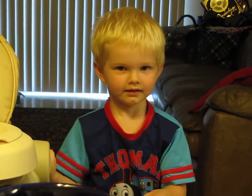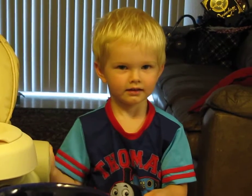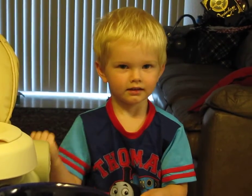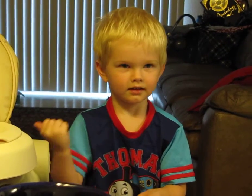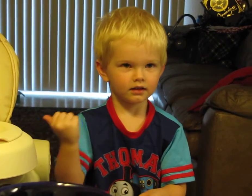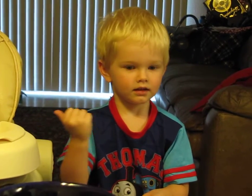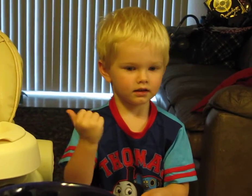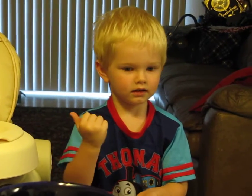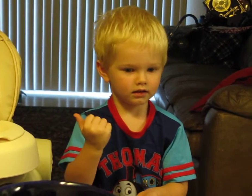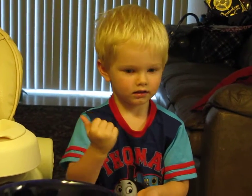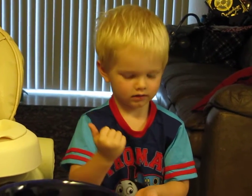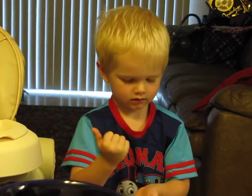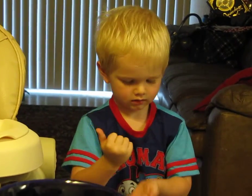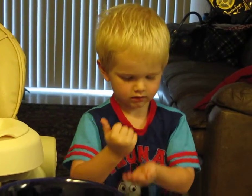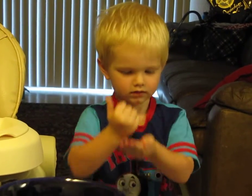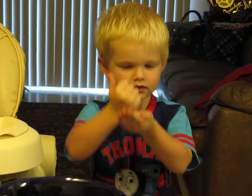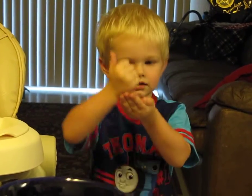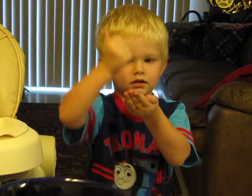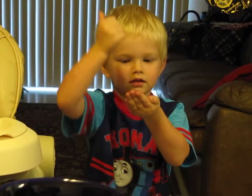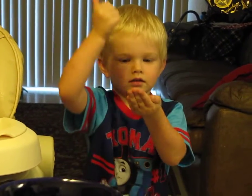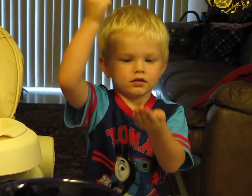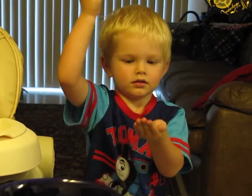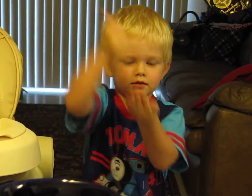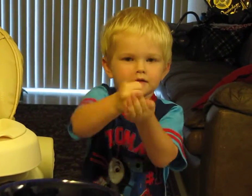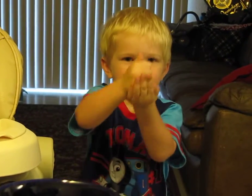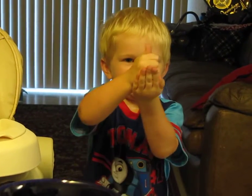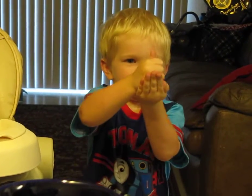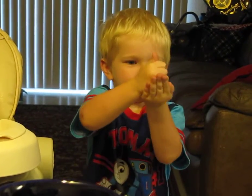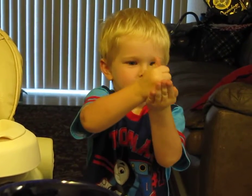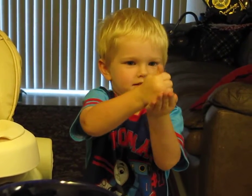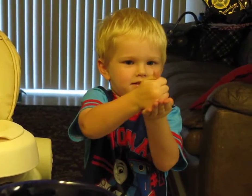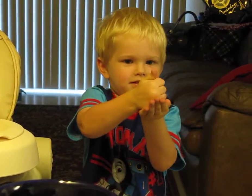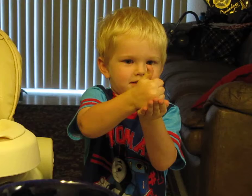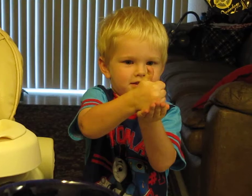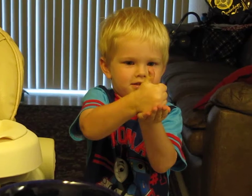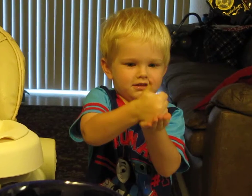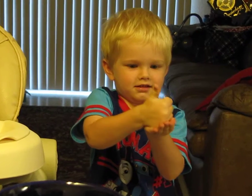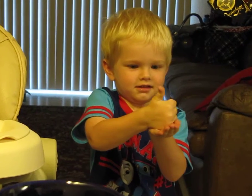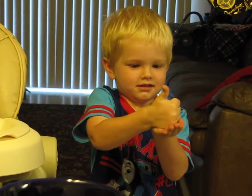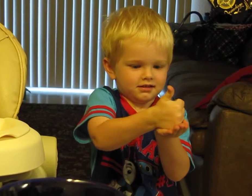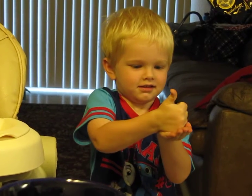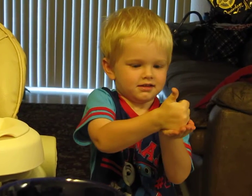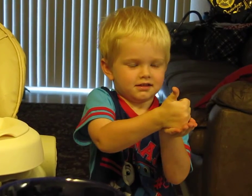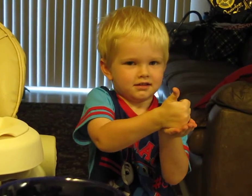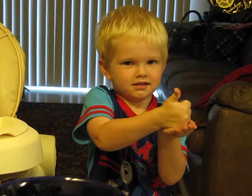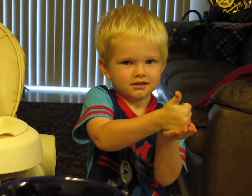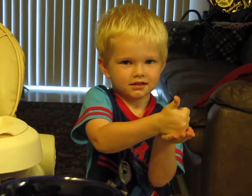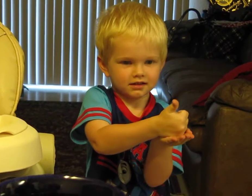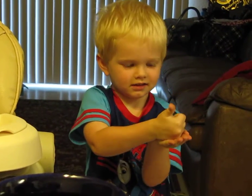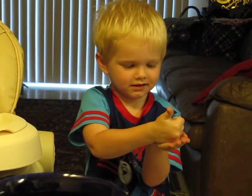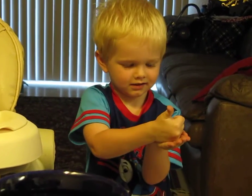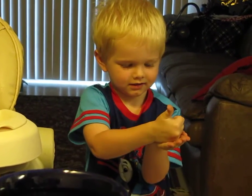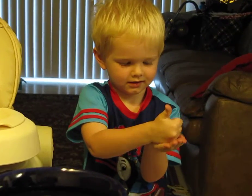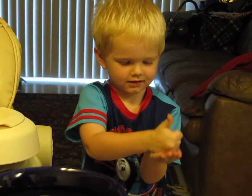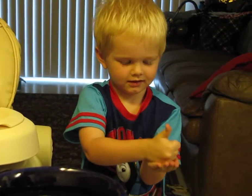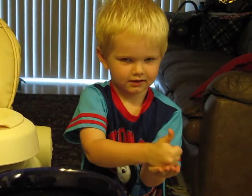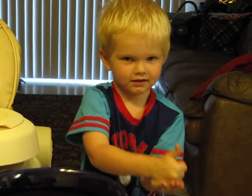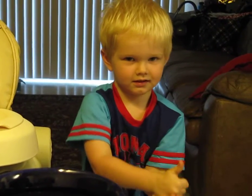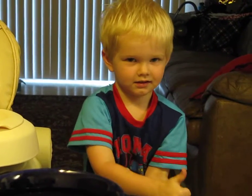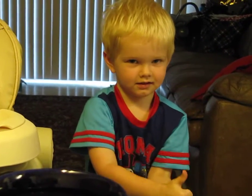Both of them up. Lift them up. Squish together. Both of them up. Okay. So put them together down below. There you